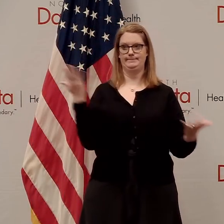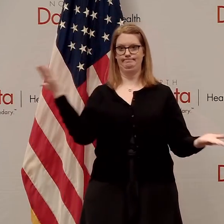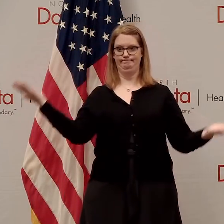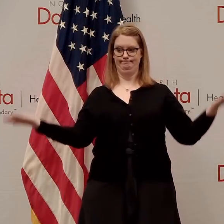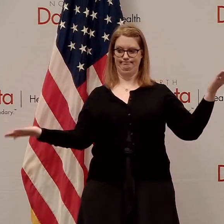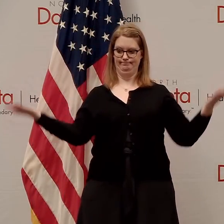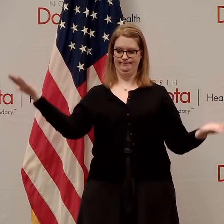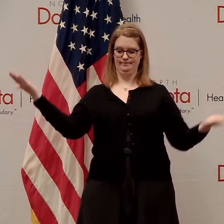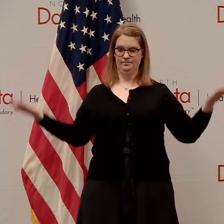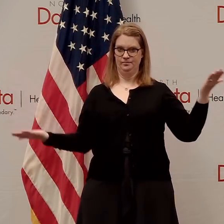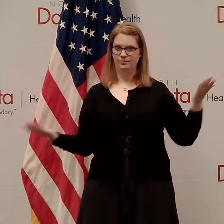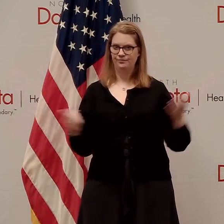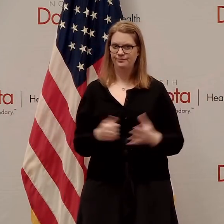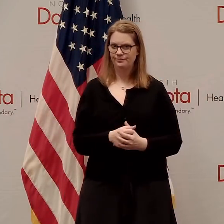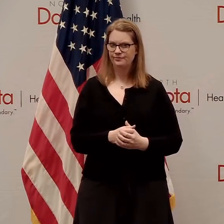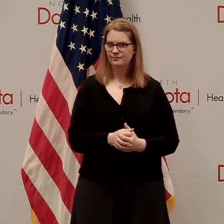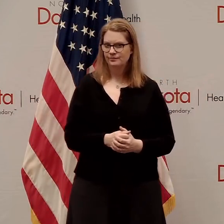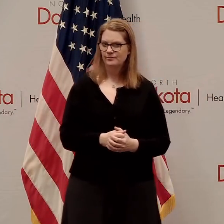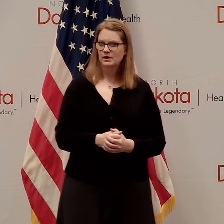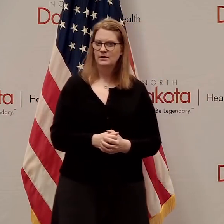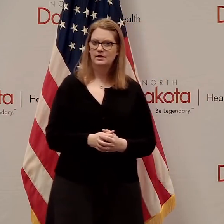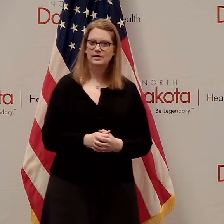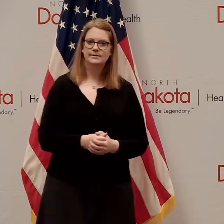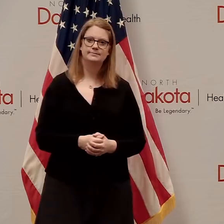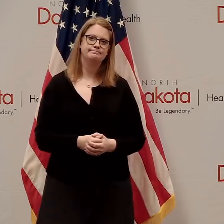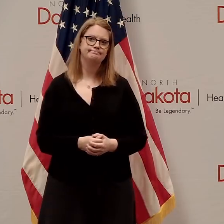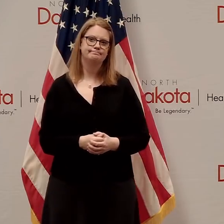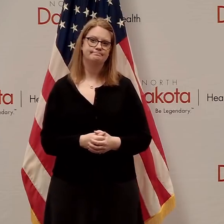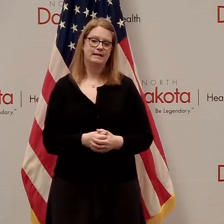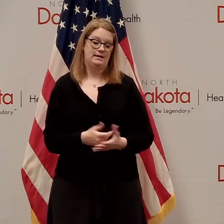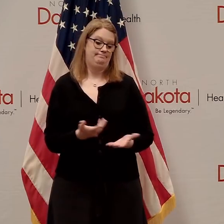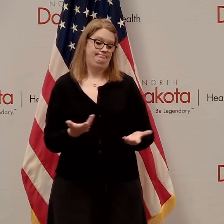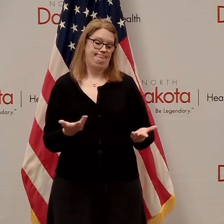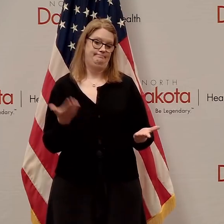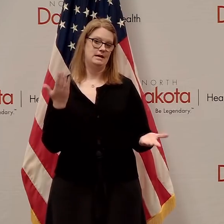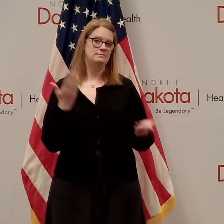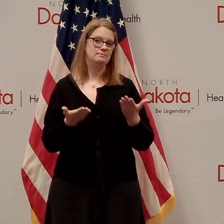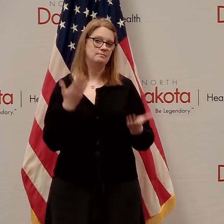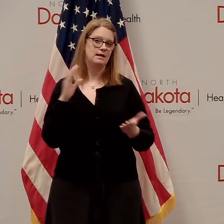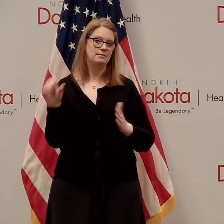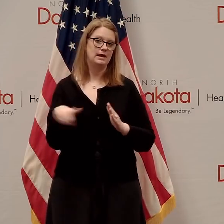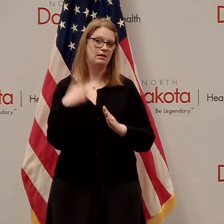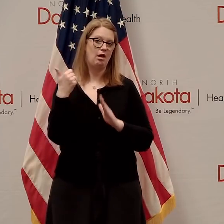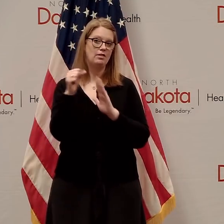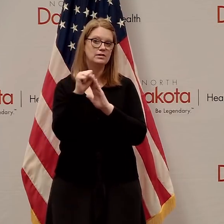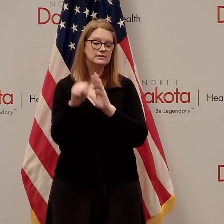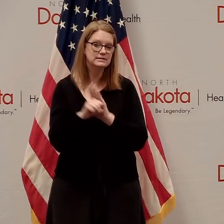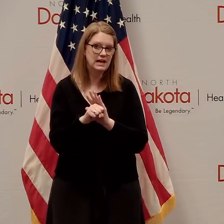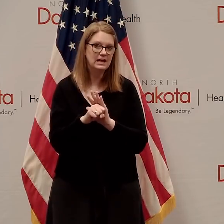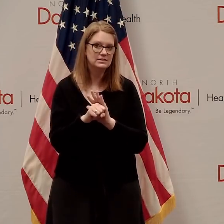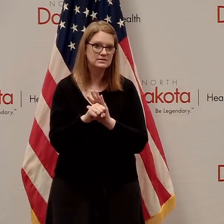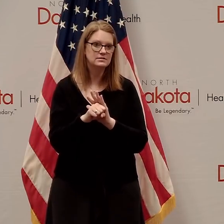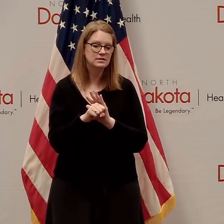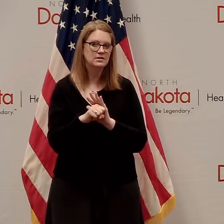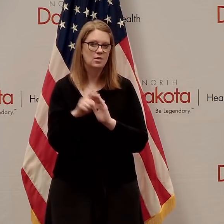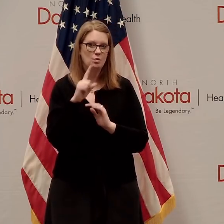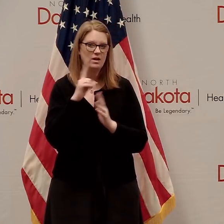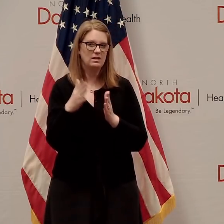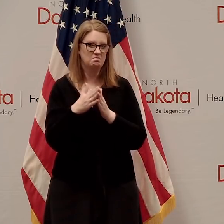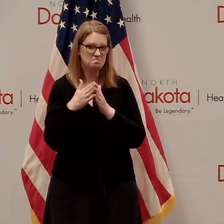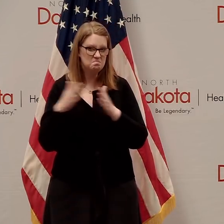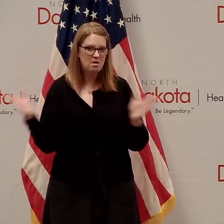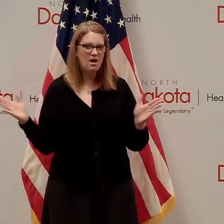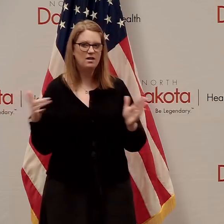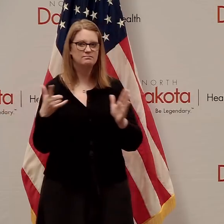I think that you will see, particularly in maybe in other states that did really broad-based mandatory